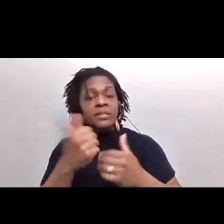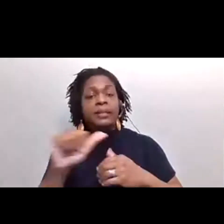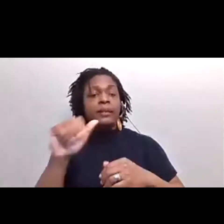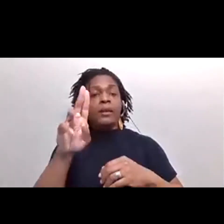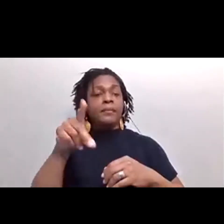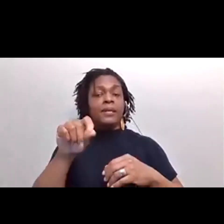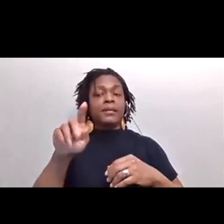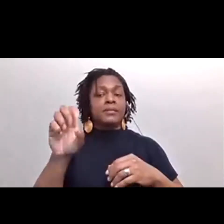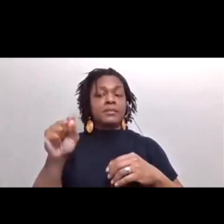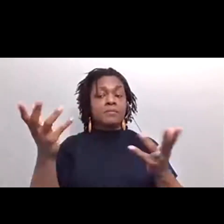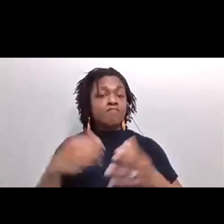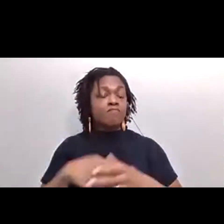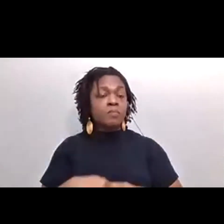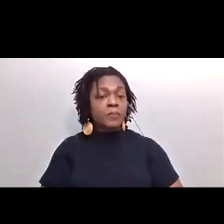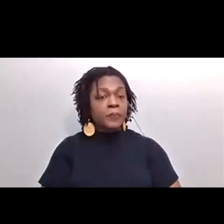your